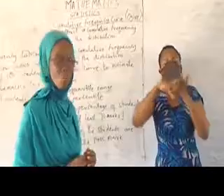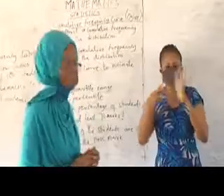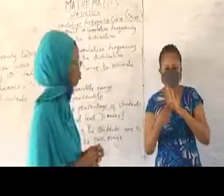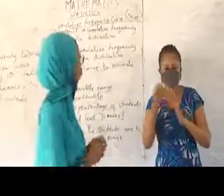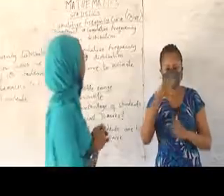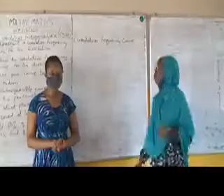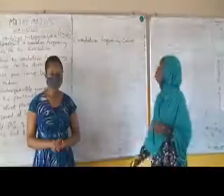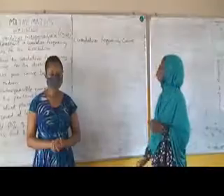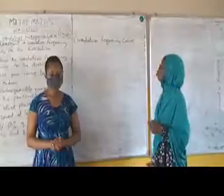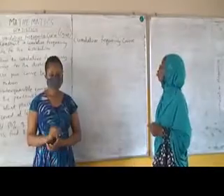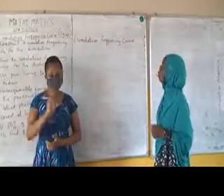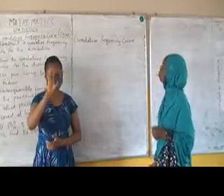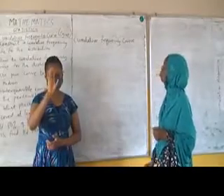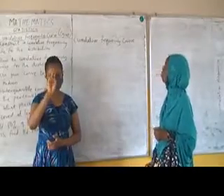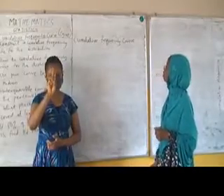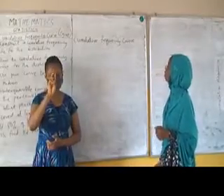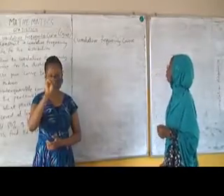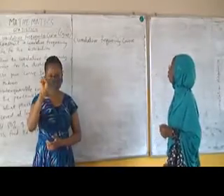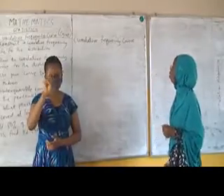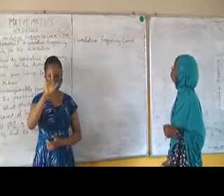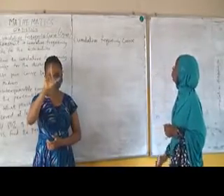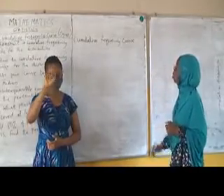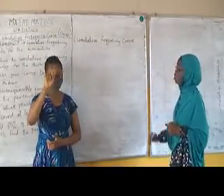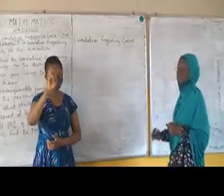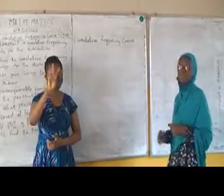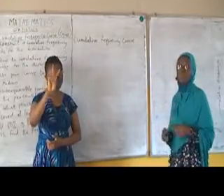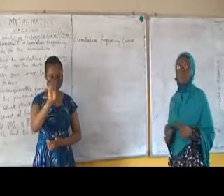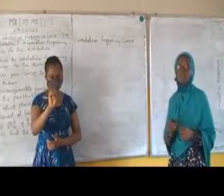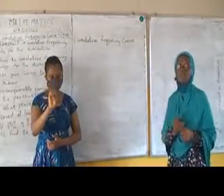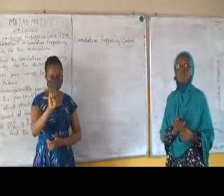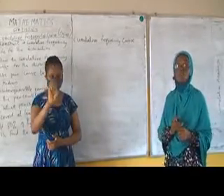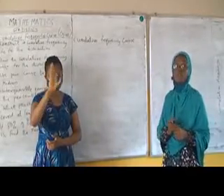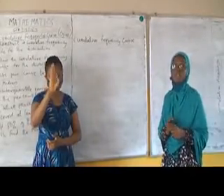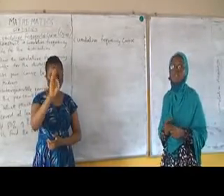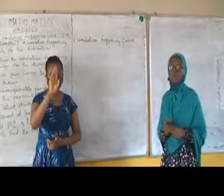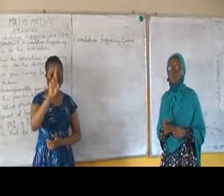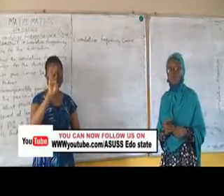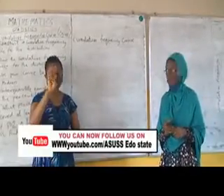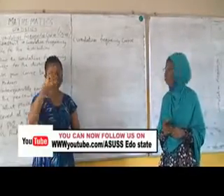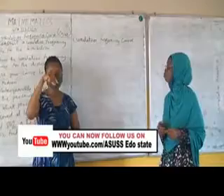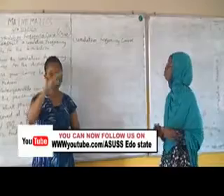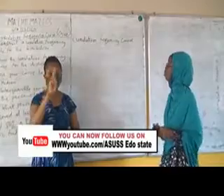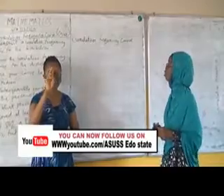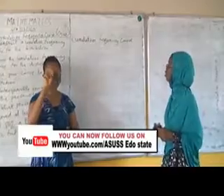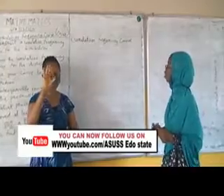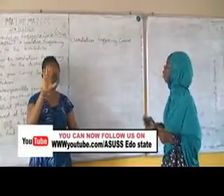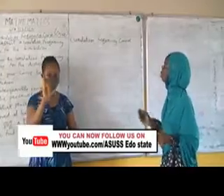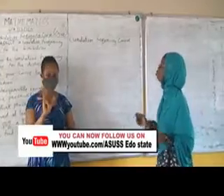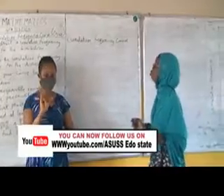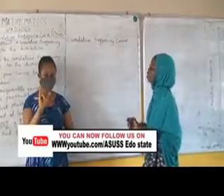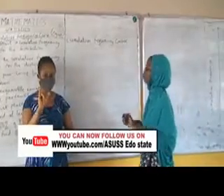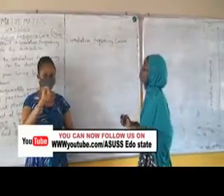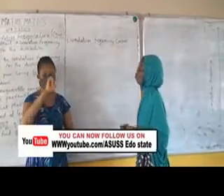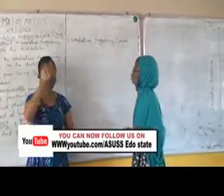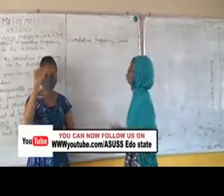frequency curve? Cumulative frequency curve is sometimes referred to as a OGAN. Then what